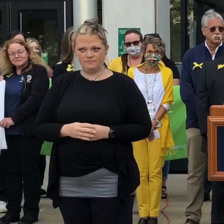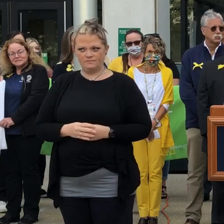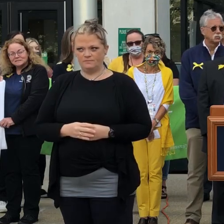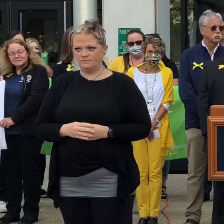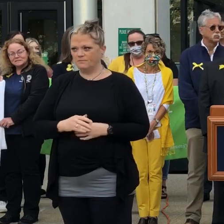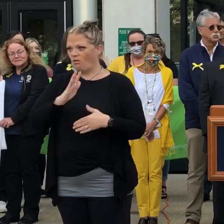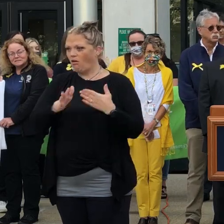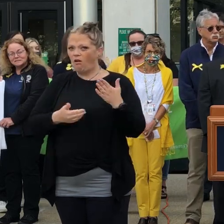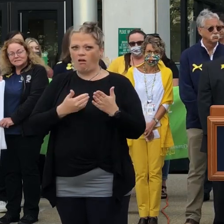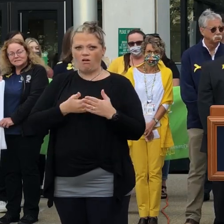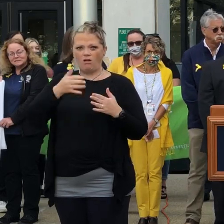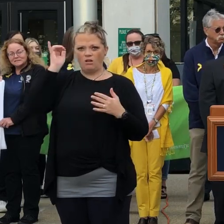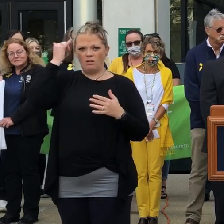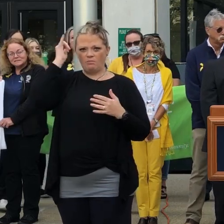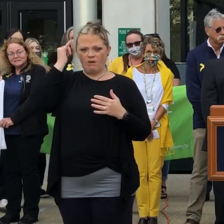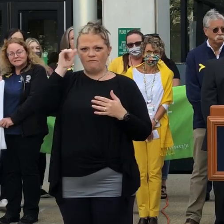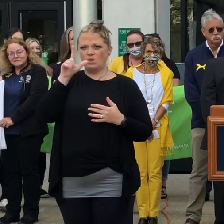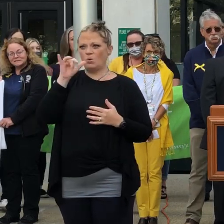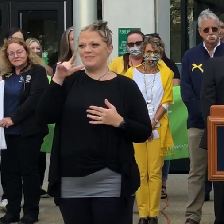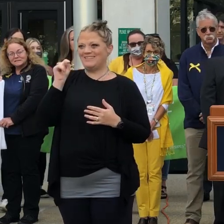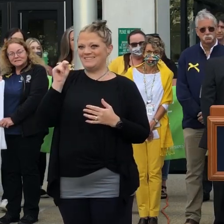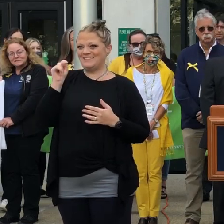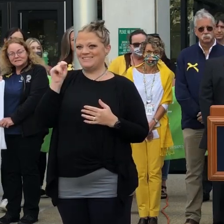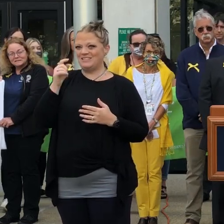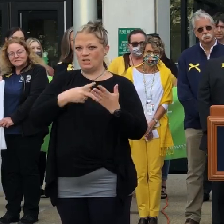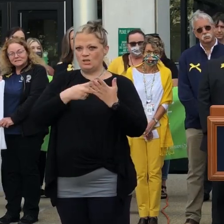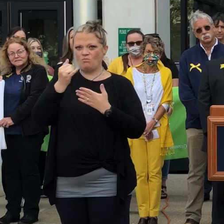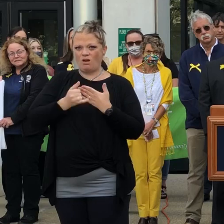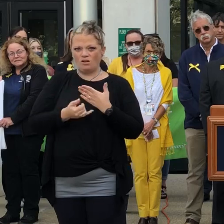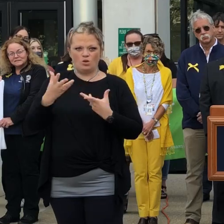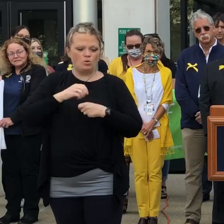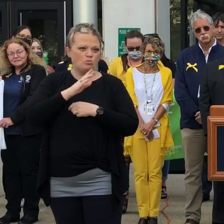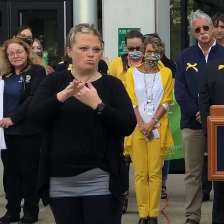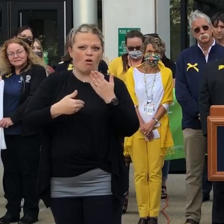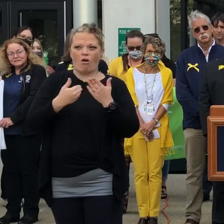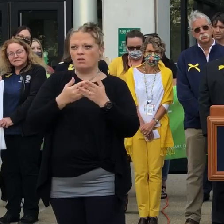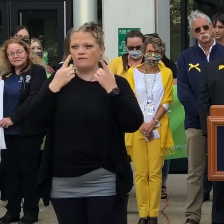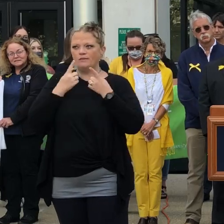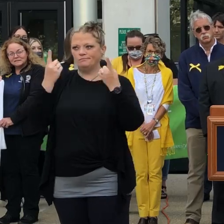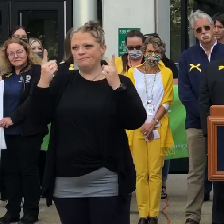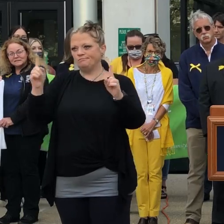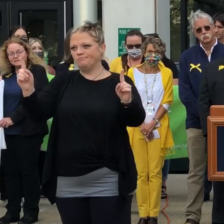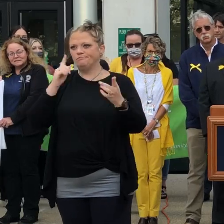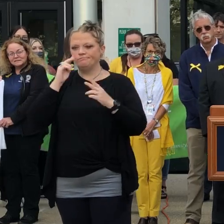of the Buffalo Lit Project, which includes all the iconic buildings in downtown